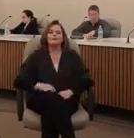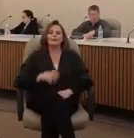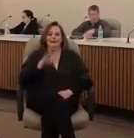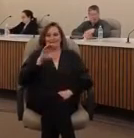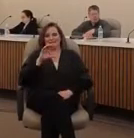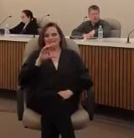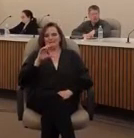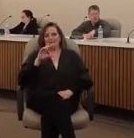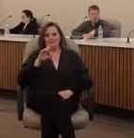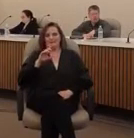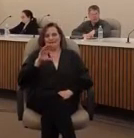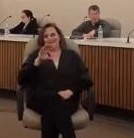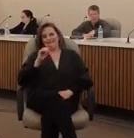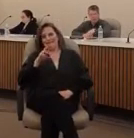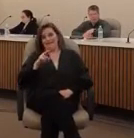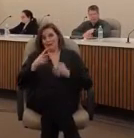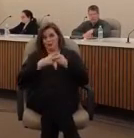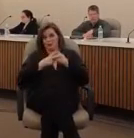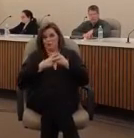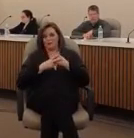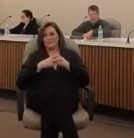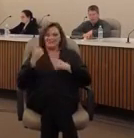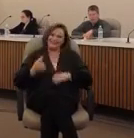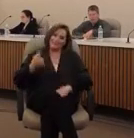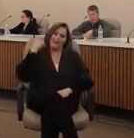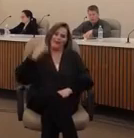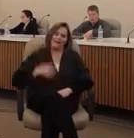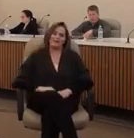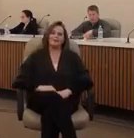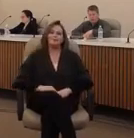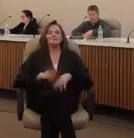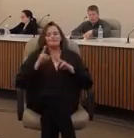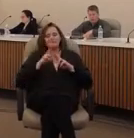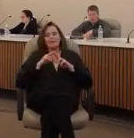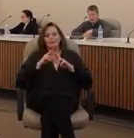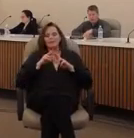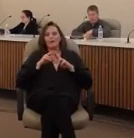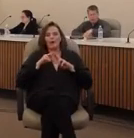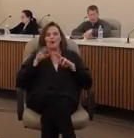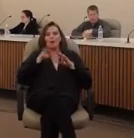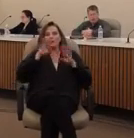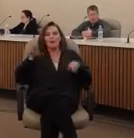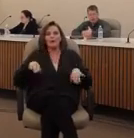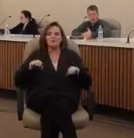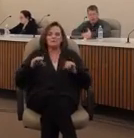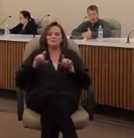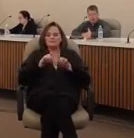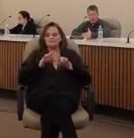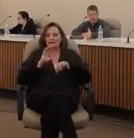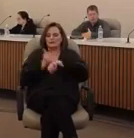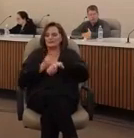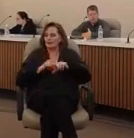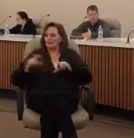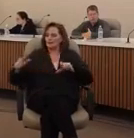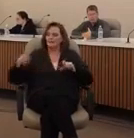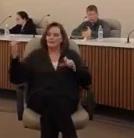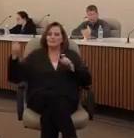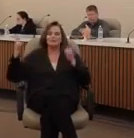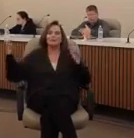car storage is. There are a couple houses a bit further on. There's a